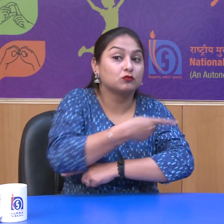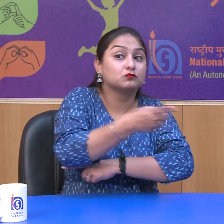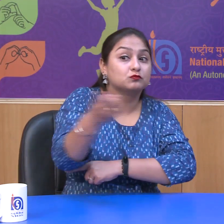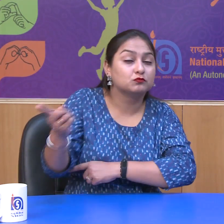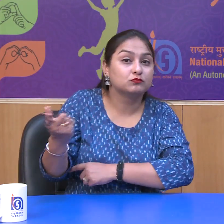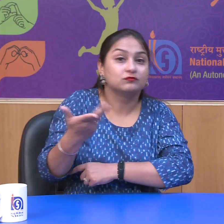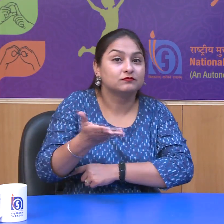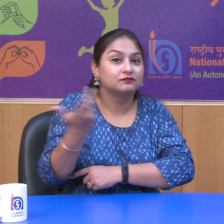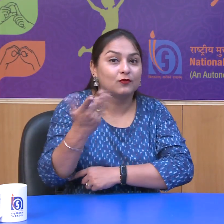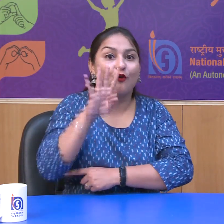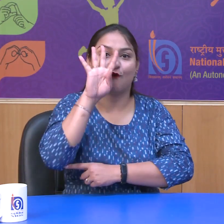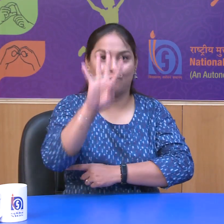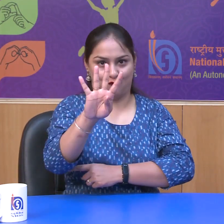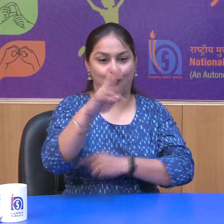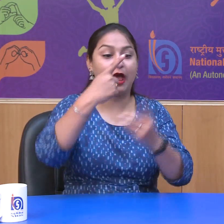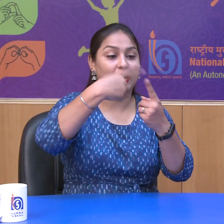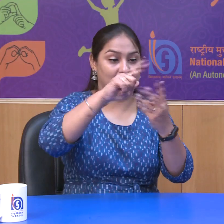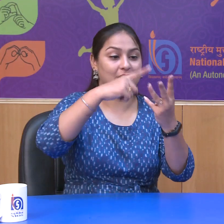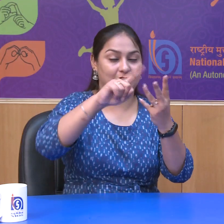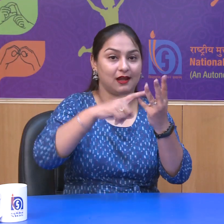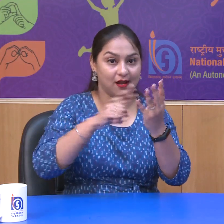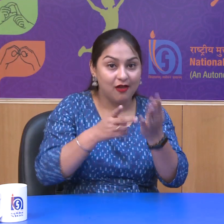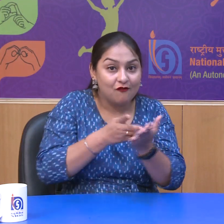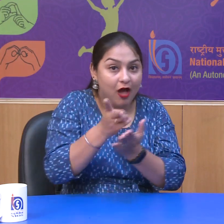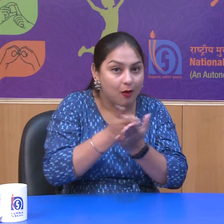4 different types of farming.